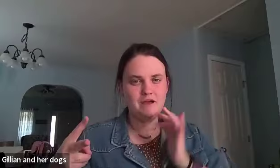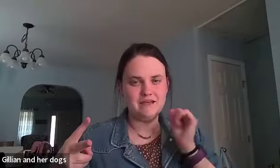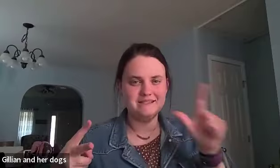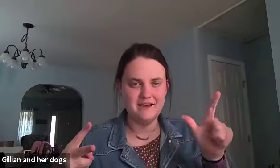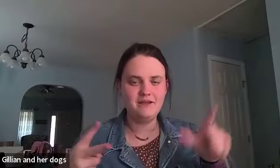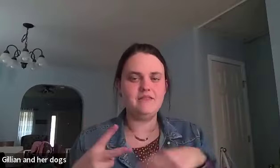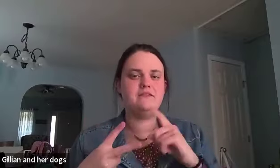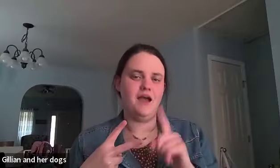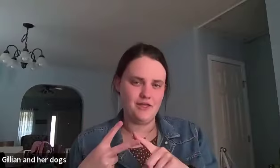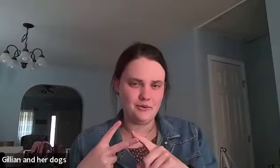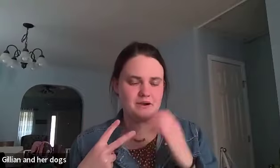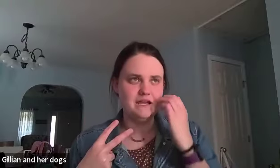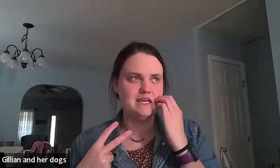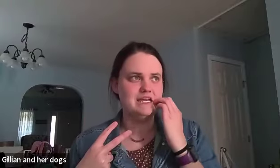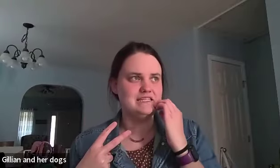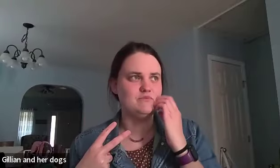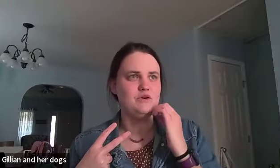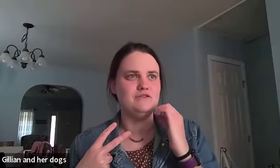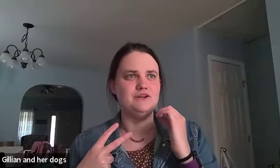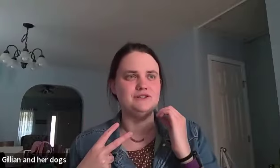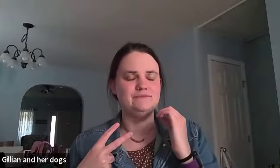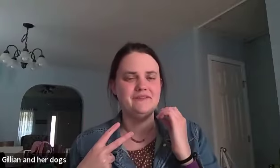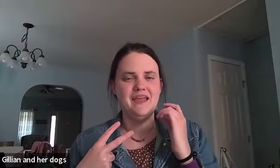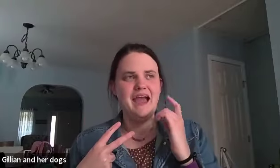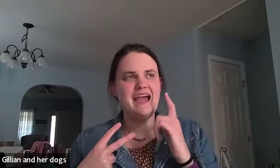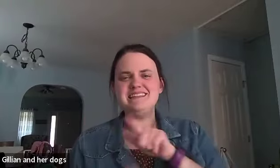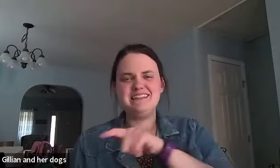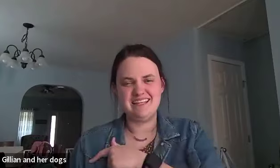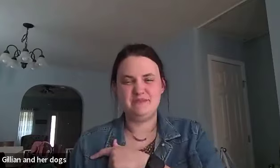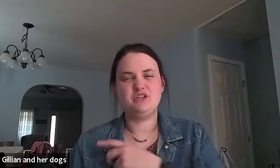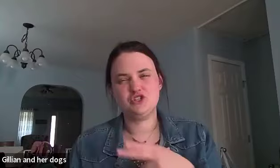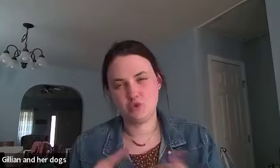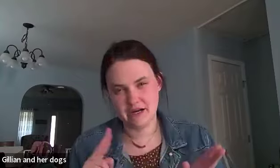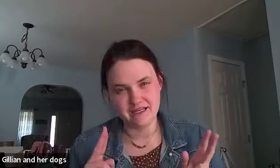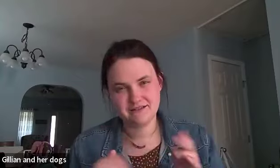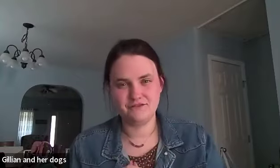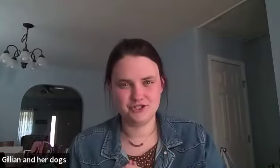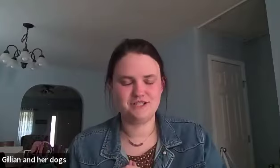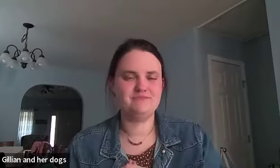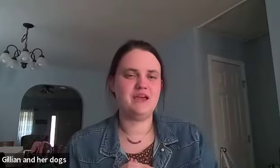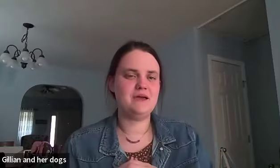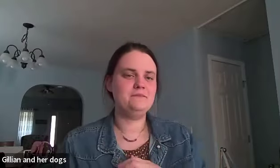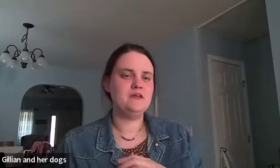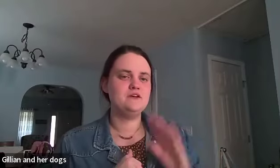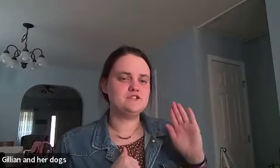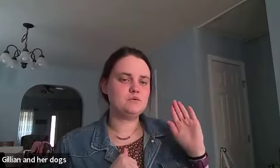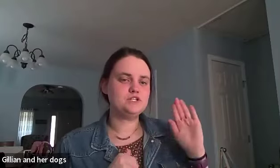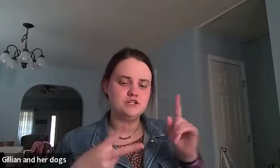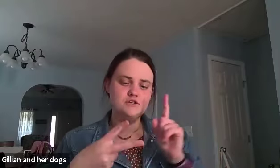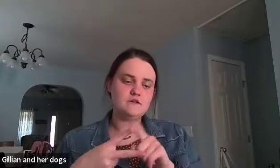formal ASL, and then the other one is more of your, I hate to say lazy, but your shorthand version. Okay. So what you're going to do for